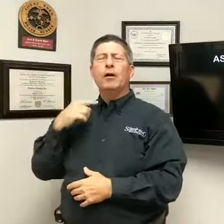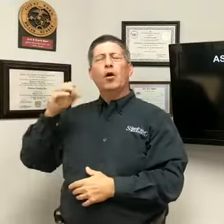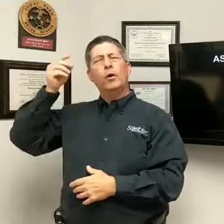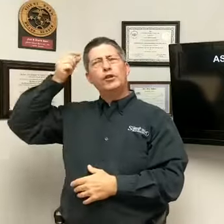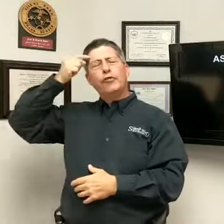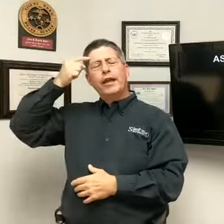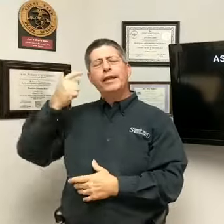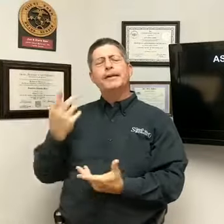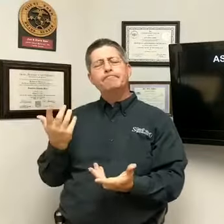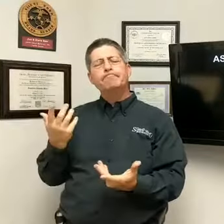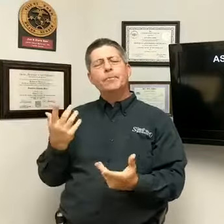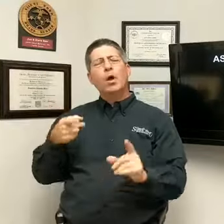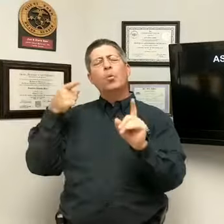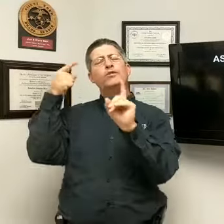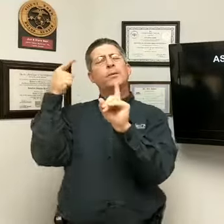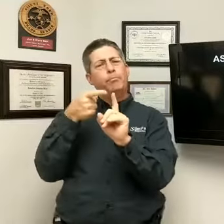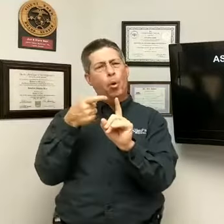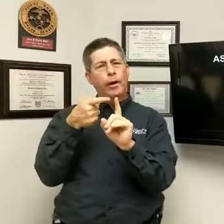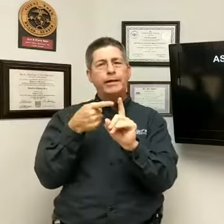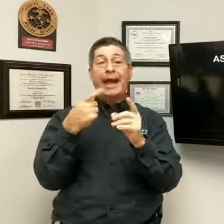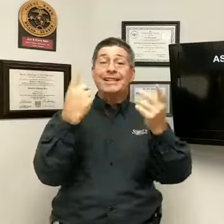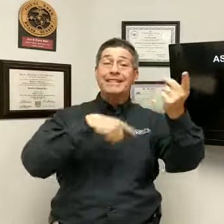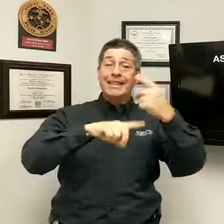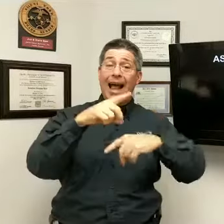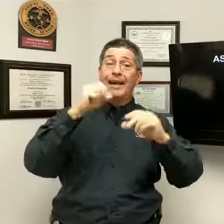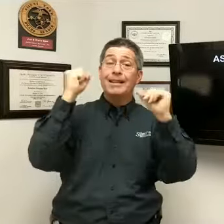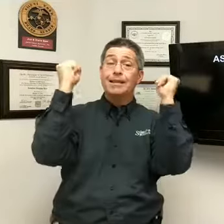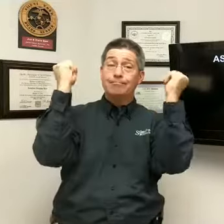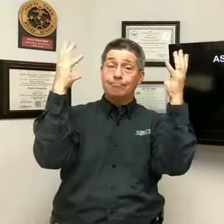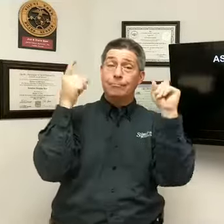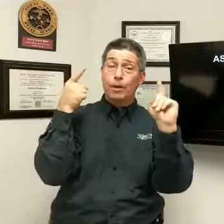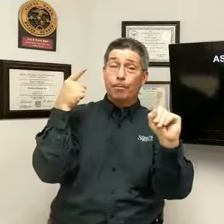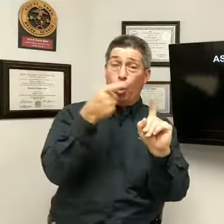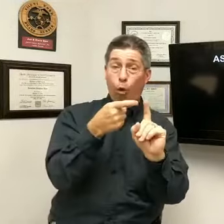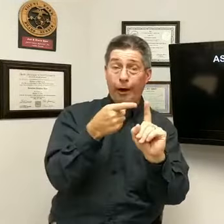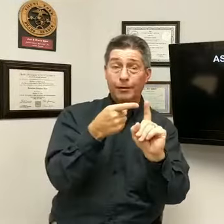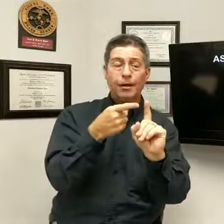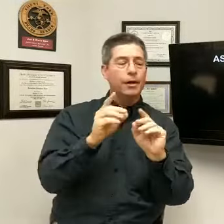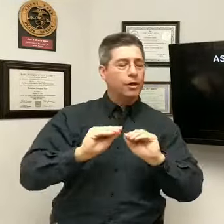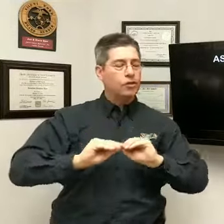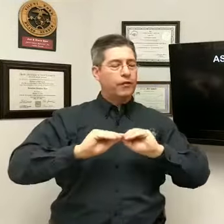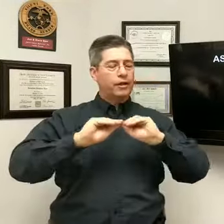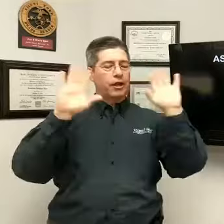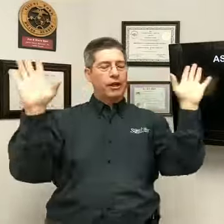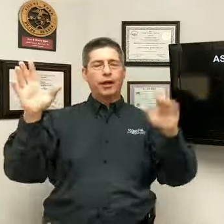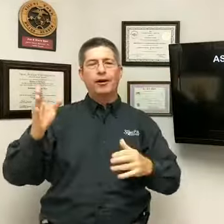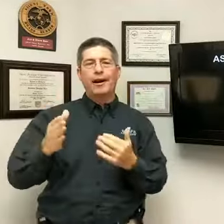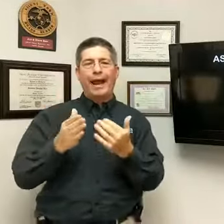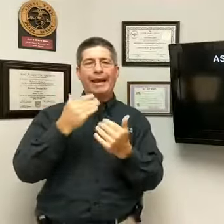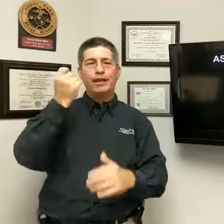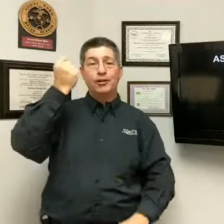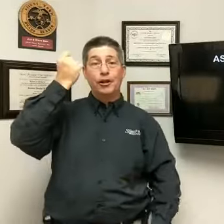what you're thinking. What's the point? And sign the point so that it's clear and easy to